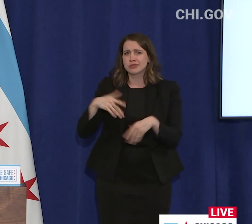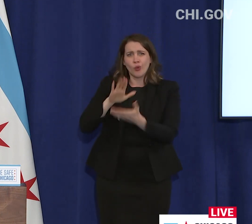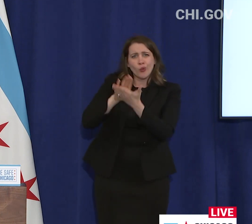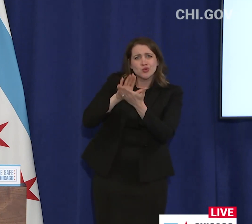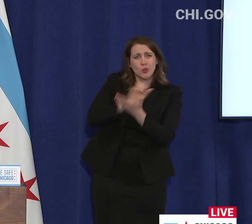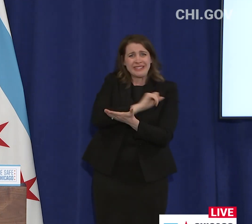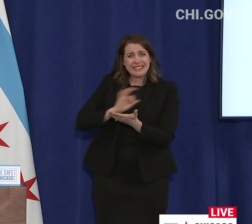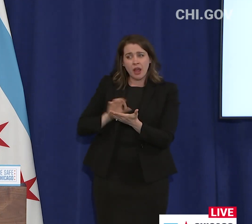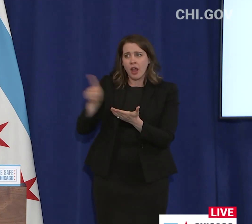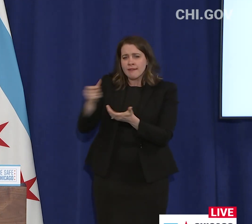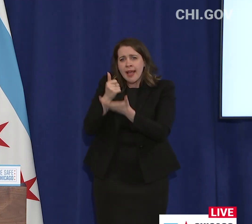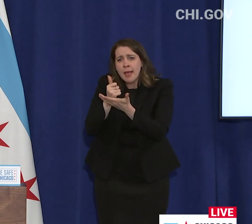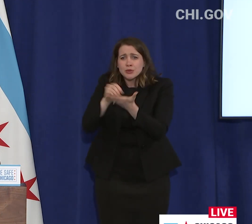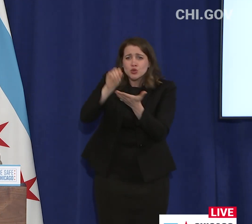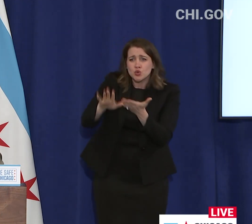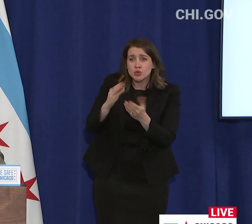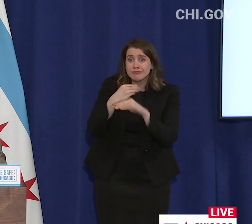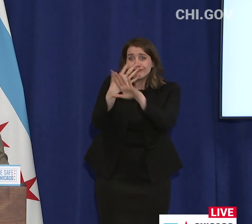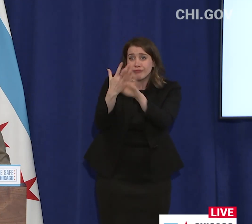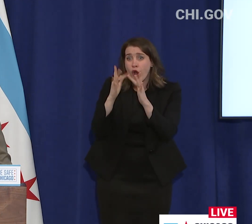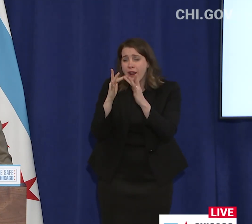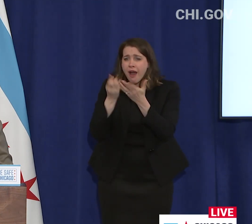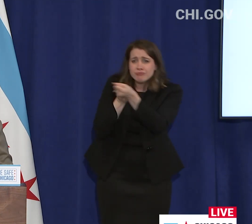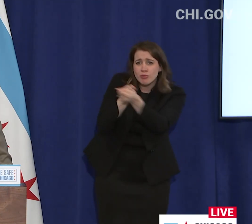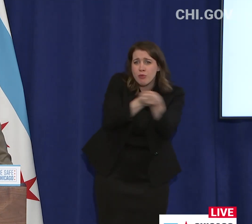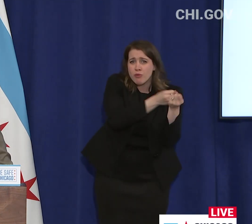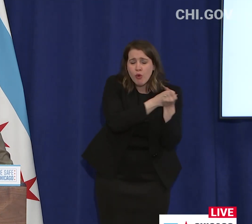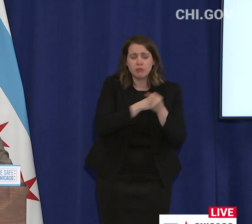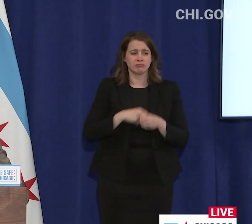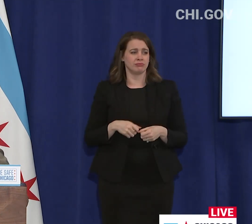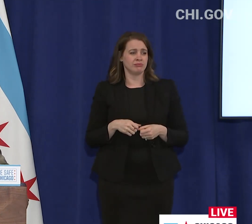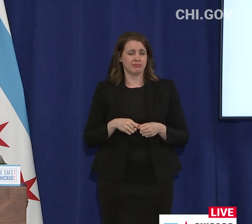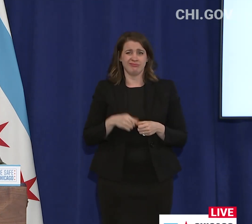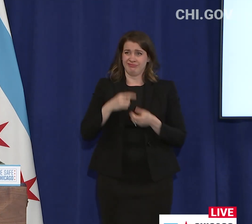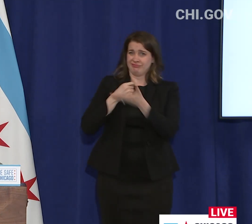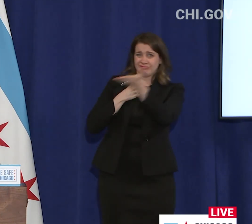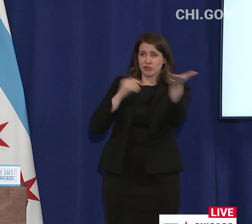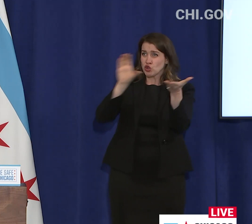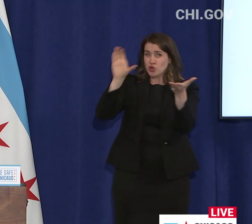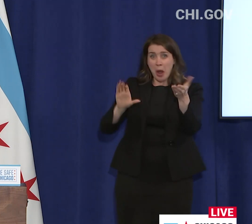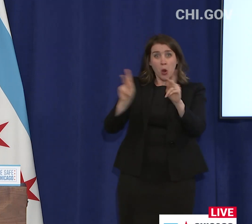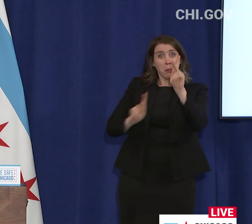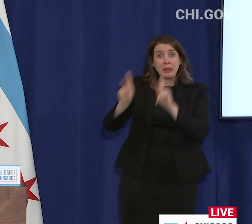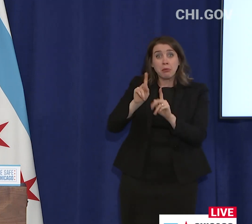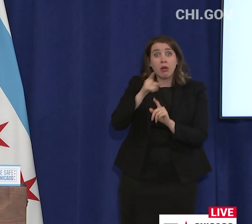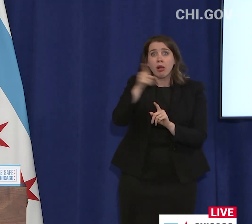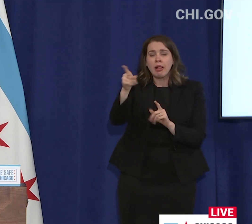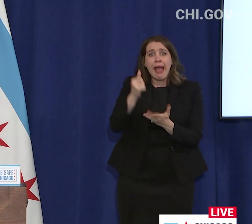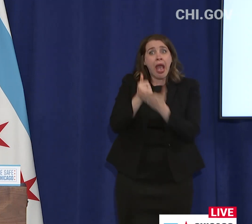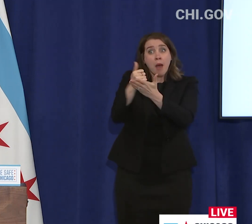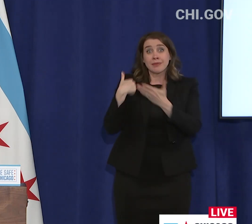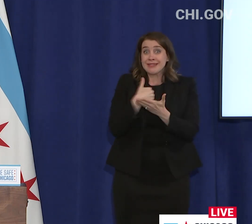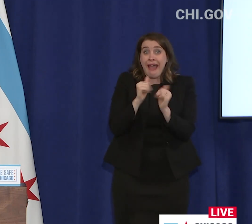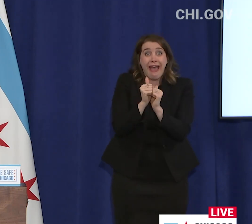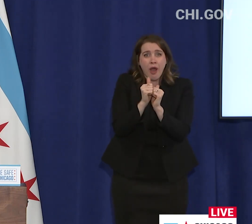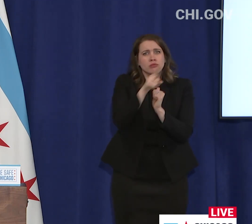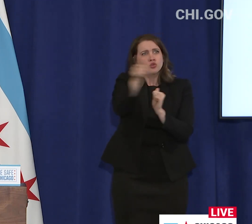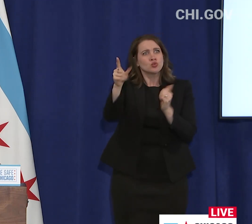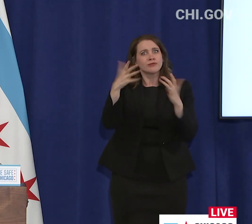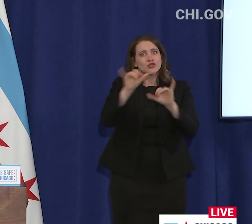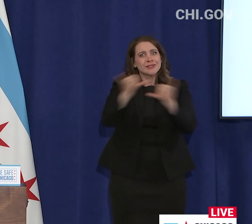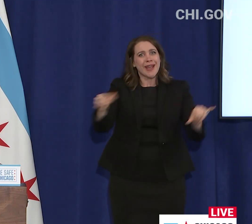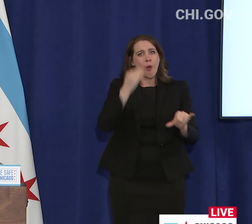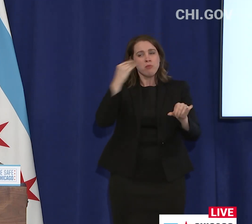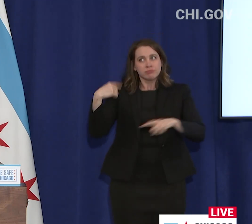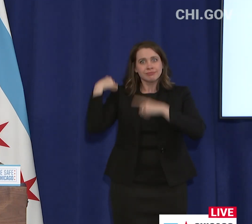who have allowed our students to learn online, to every Chicagoan who did their part by simply staying home and